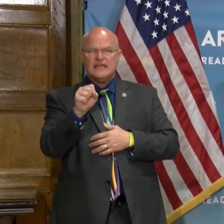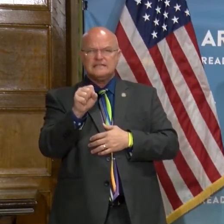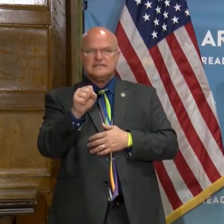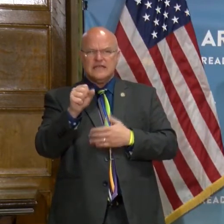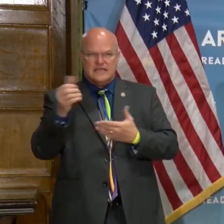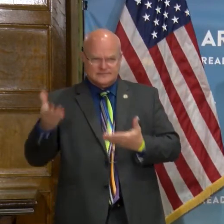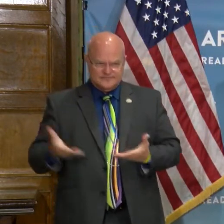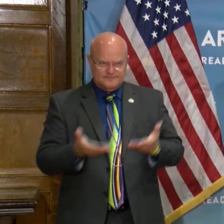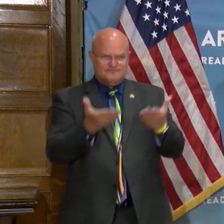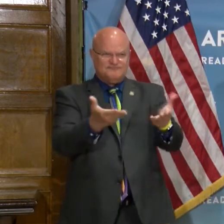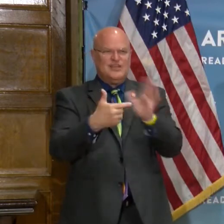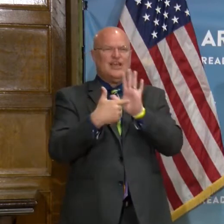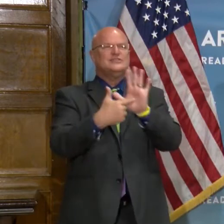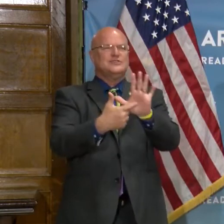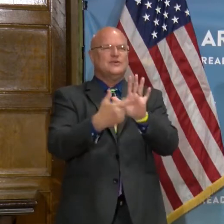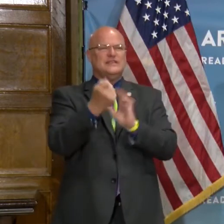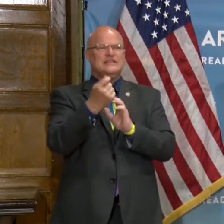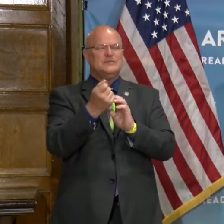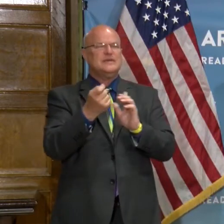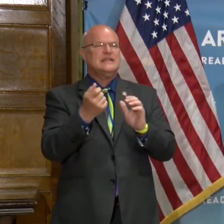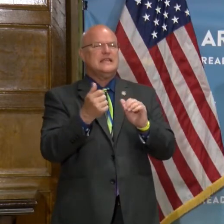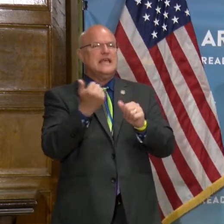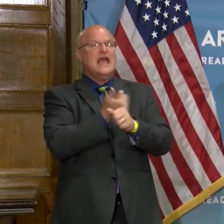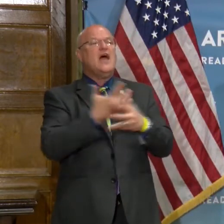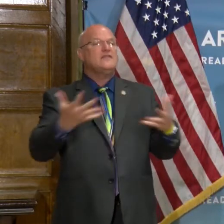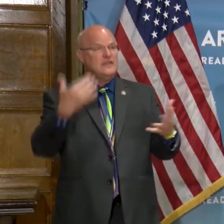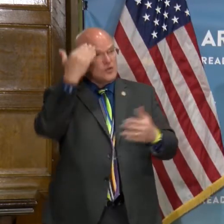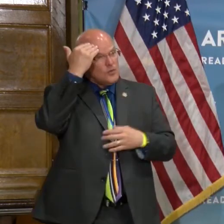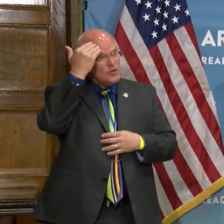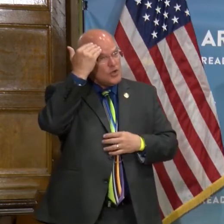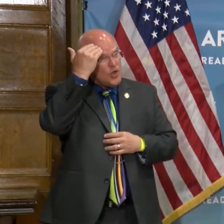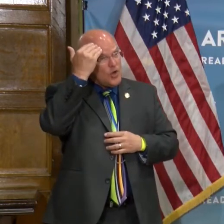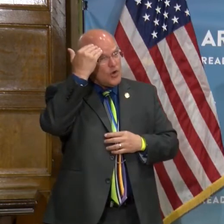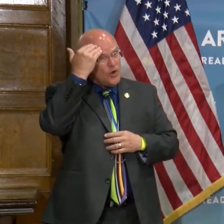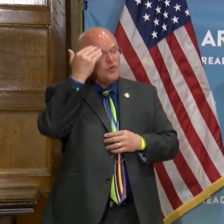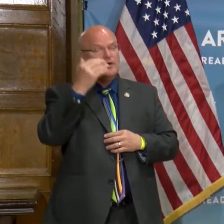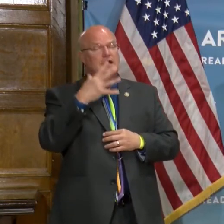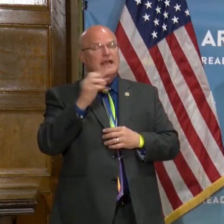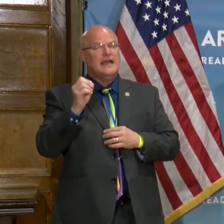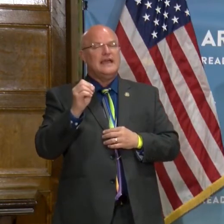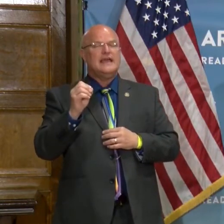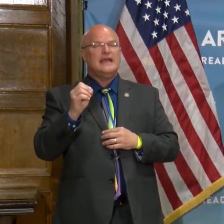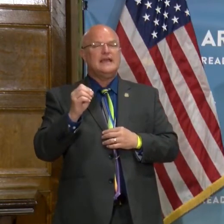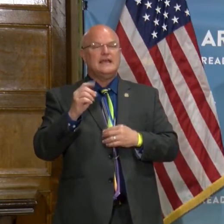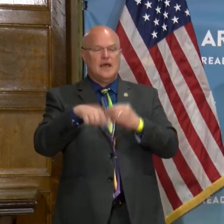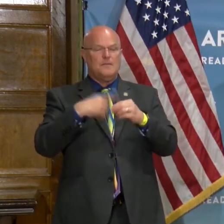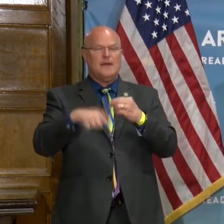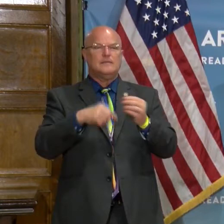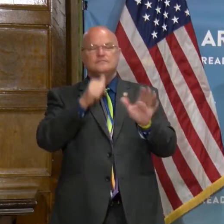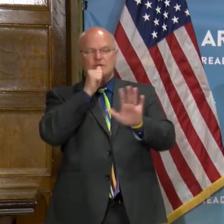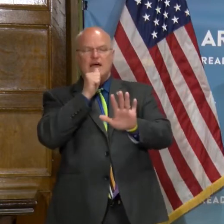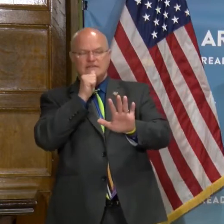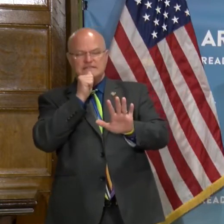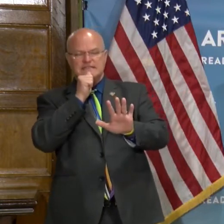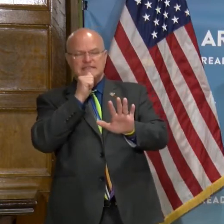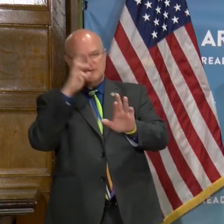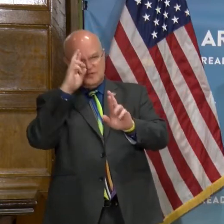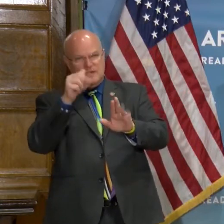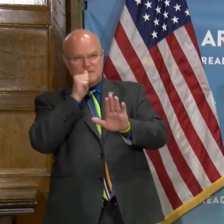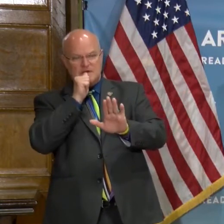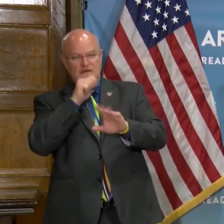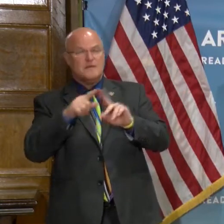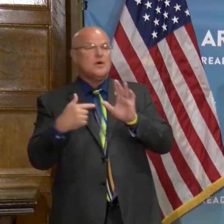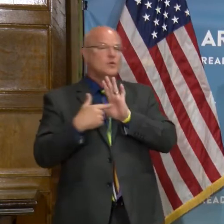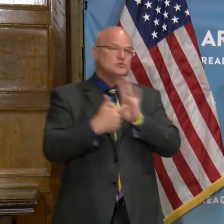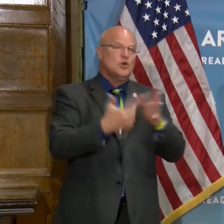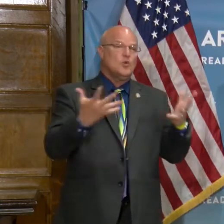to you and show you a little bit as to everything we know, of course, regarding privacy and respecting privacy. We're